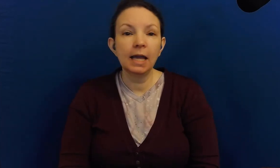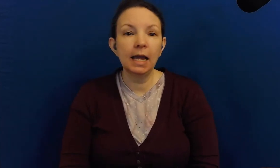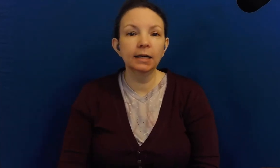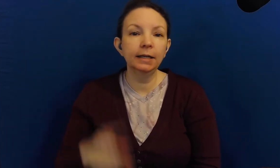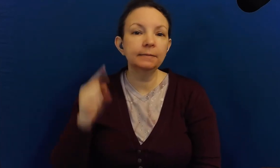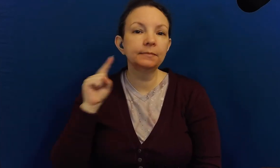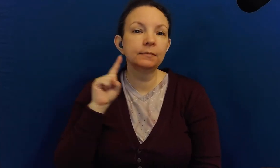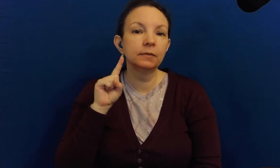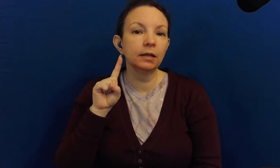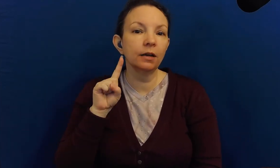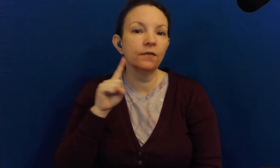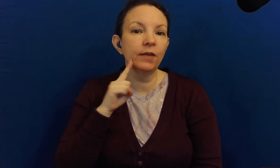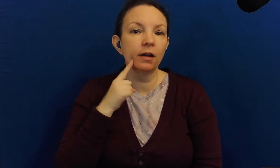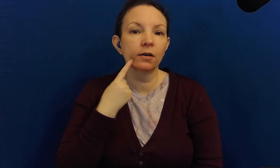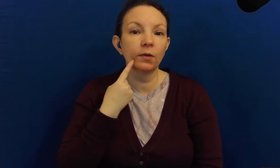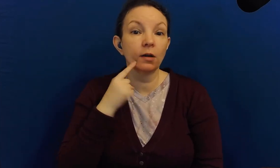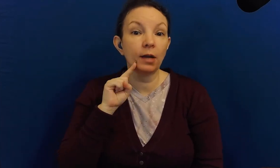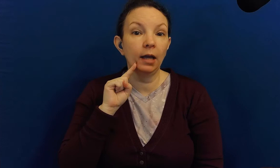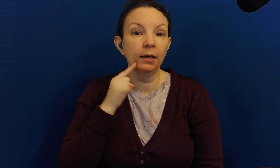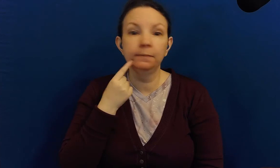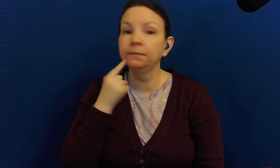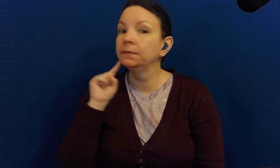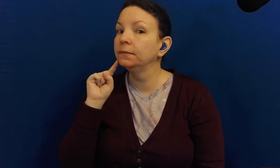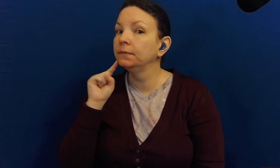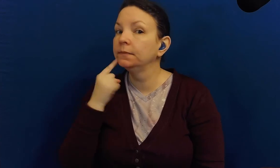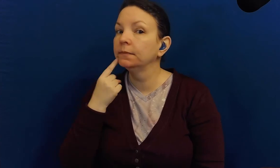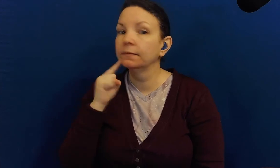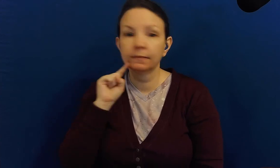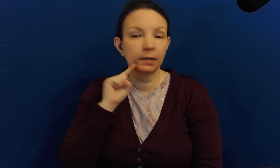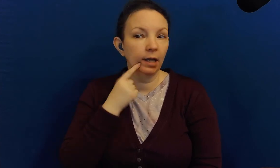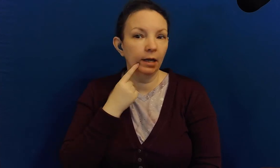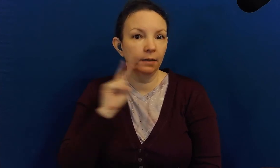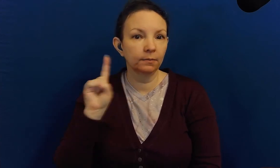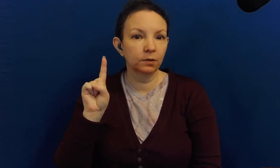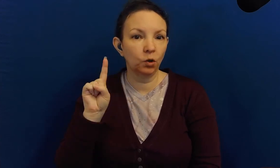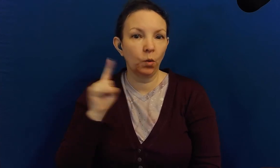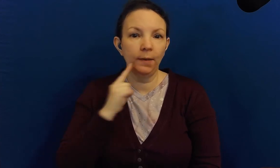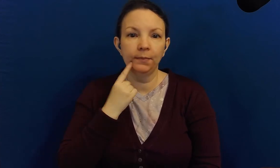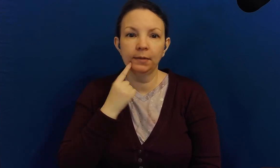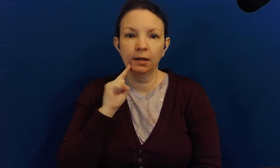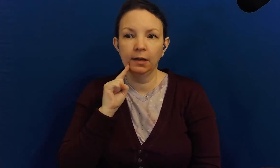Candy. You take your finger, we go candy. Candy. So one and candy.